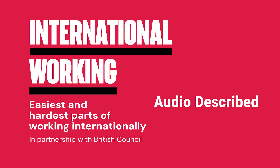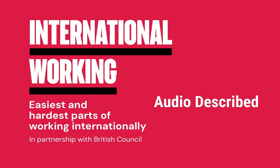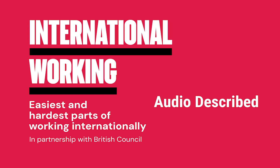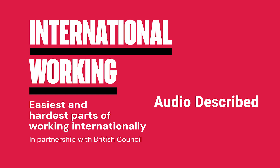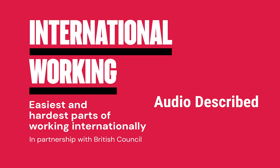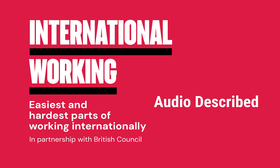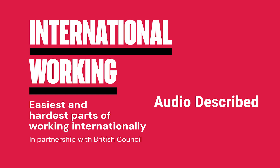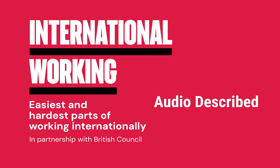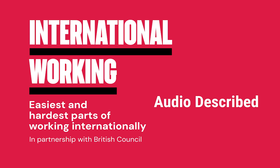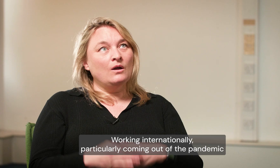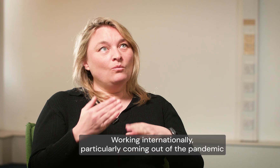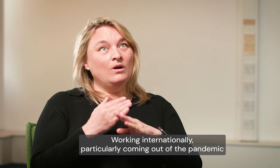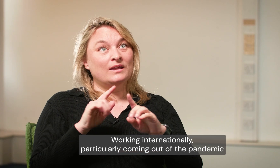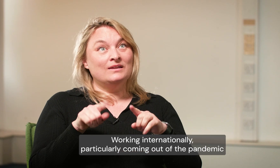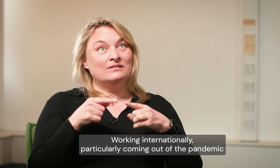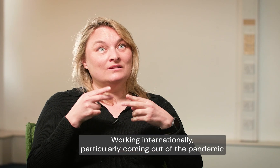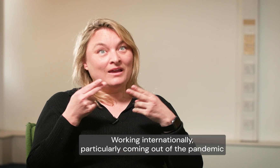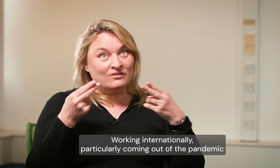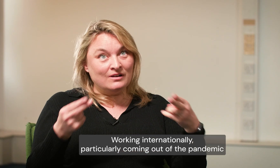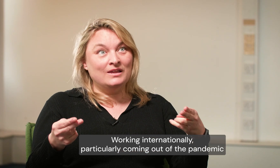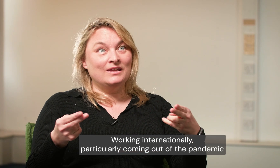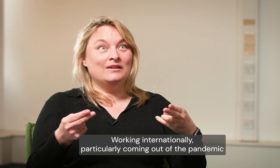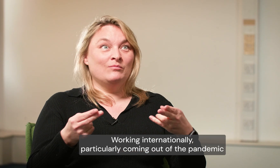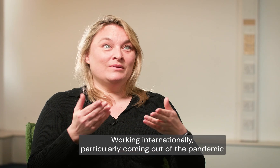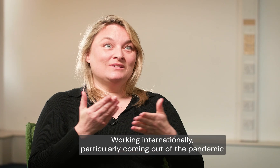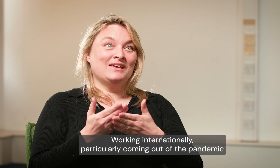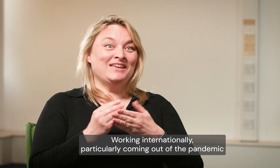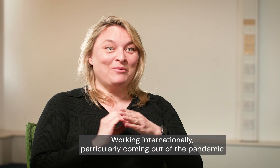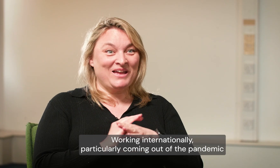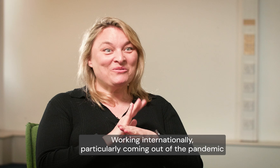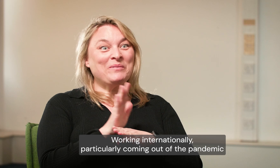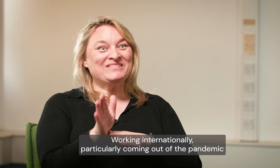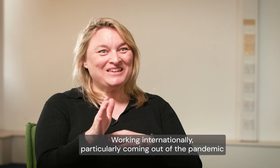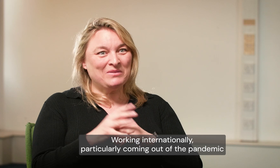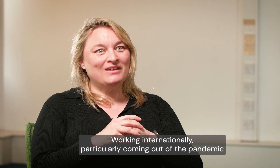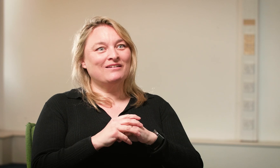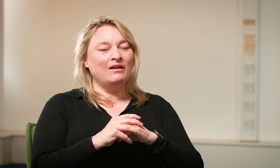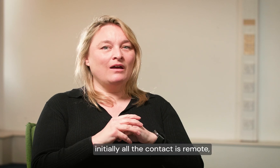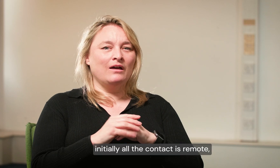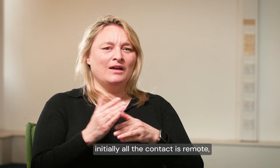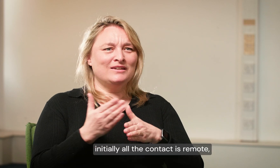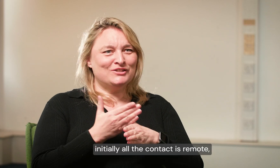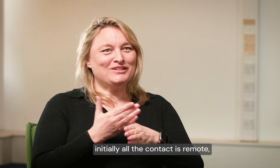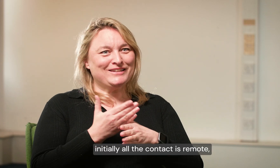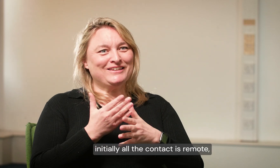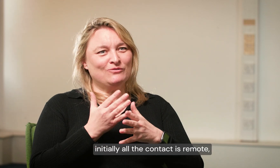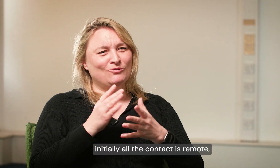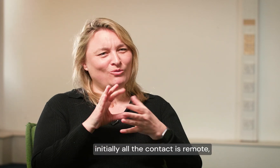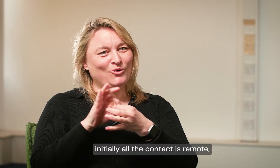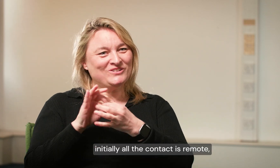studio space as before. Working internationally, particularly coming out of the pandemic, initially all the